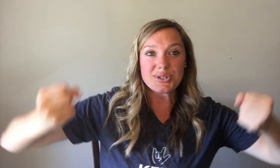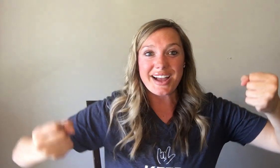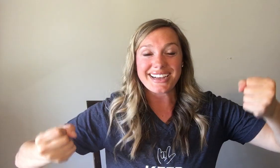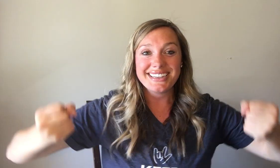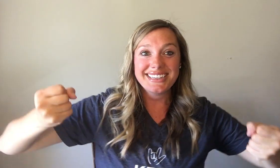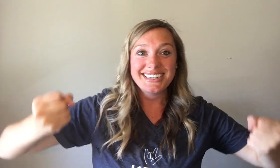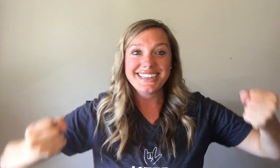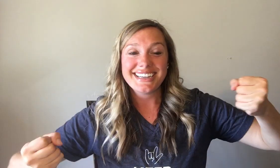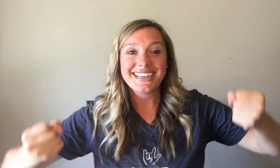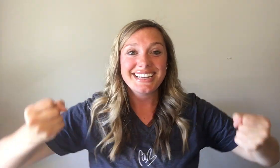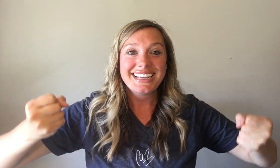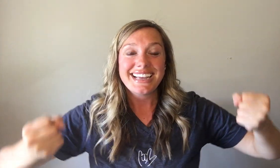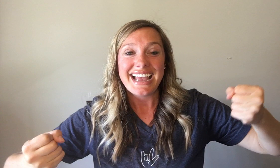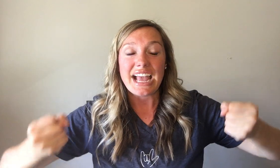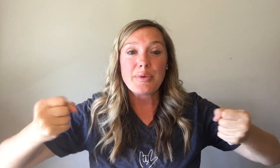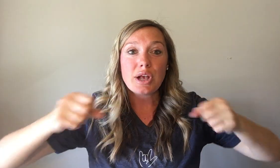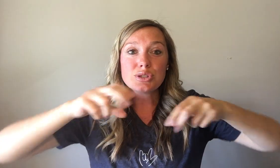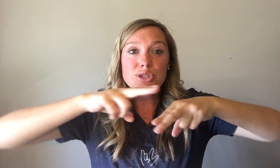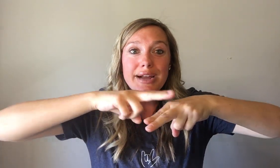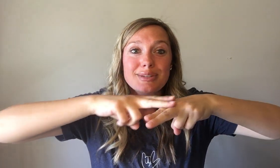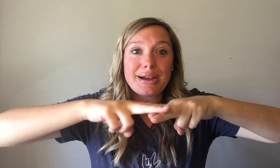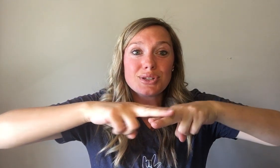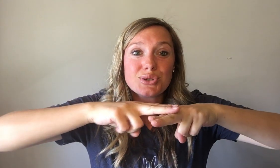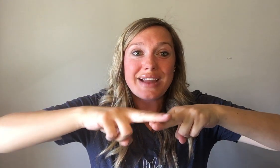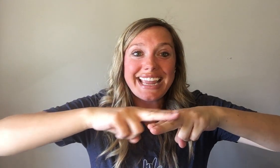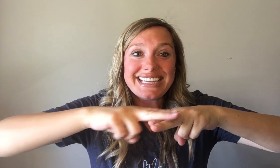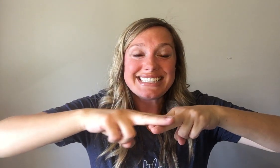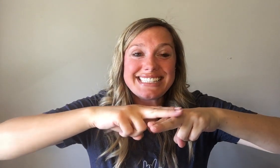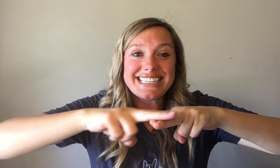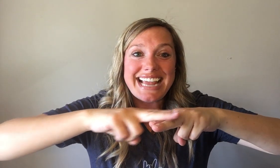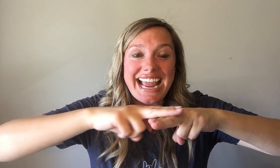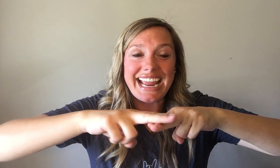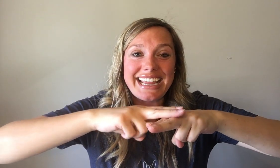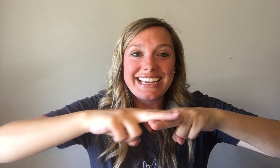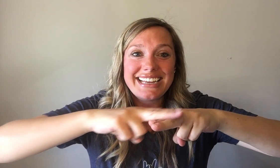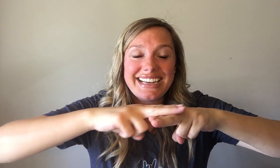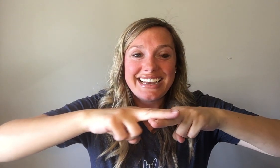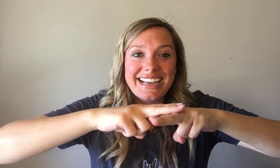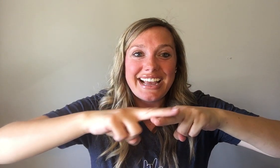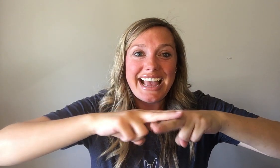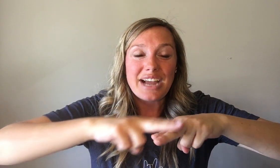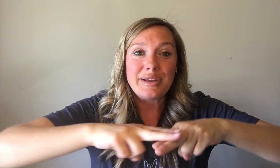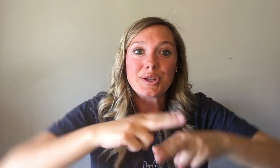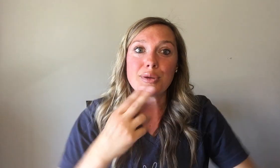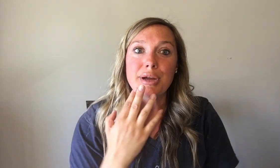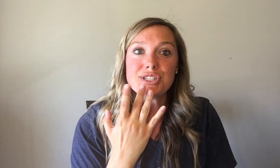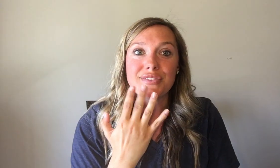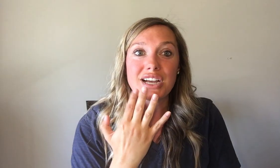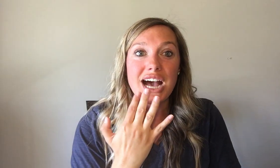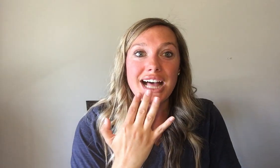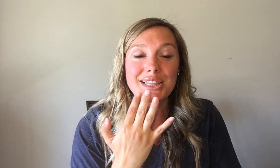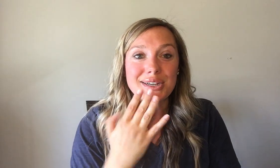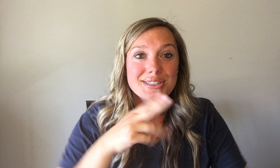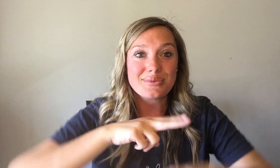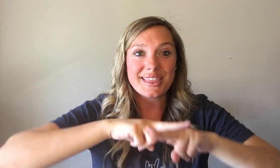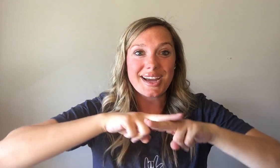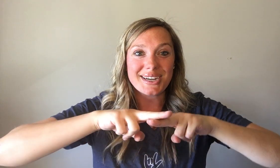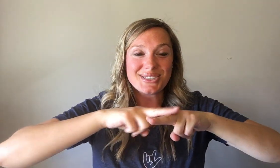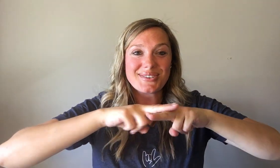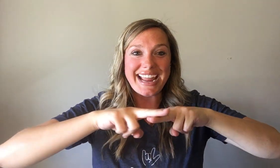truck. And we also talked about trains today. And we learned a bunch of colors with our